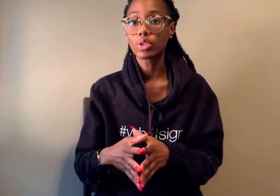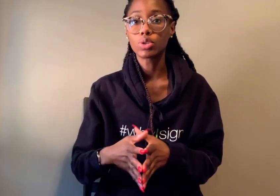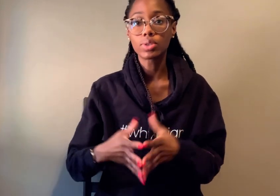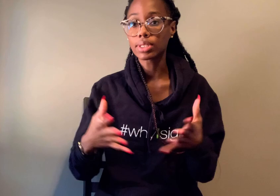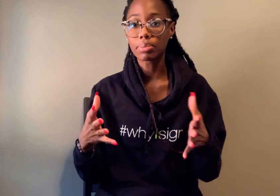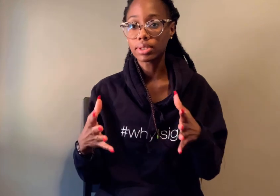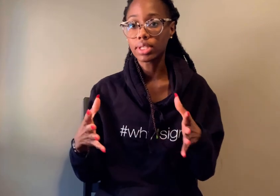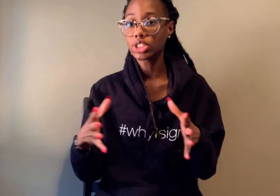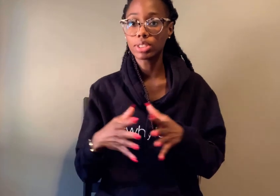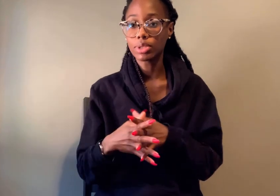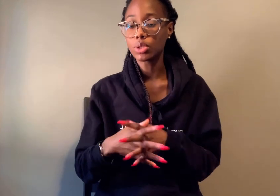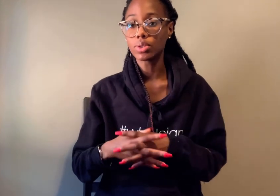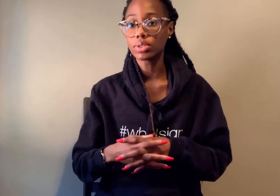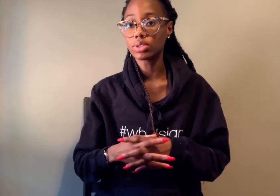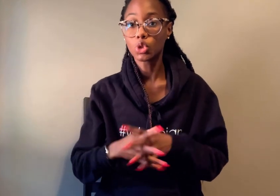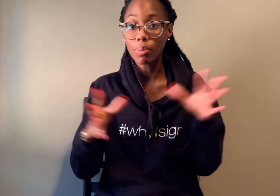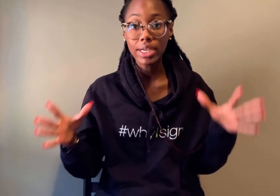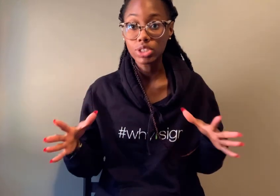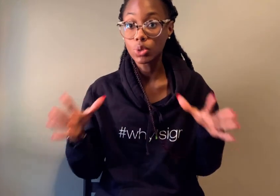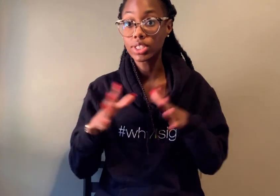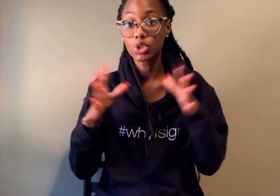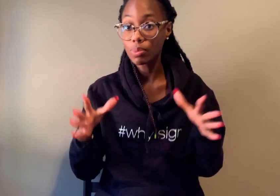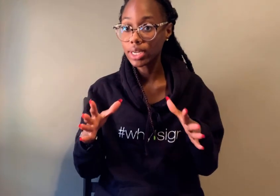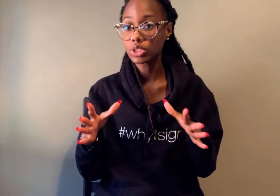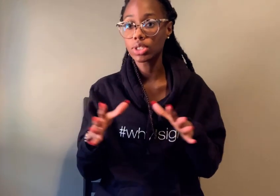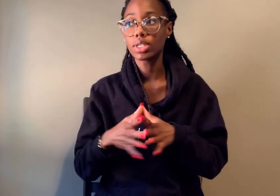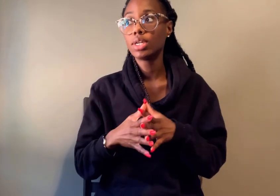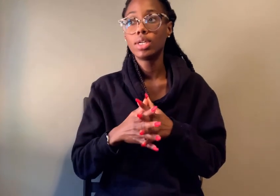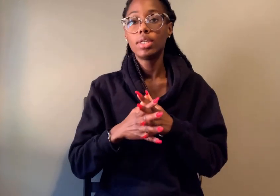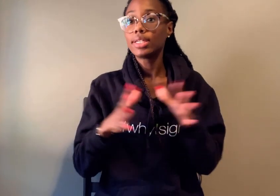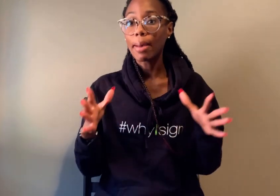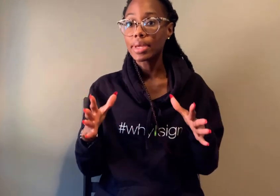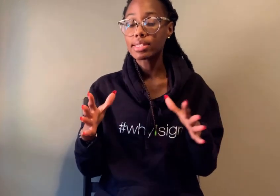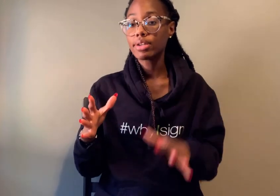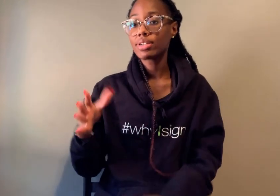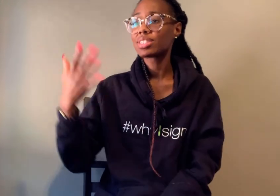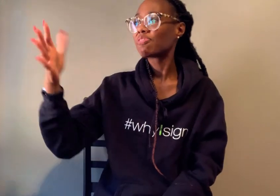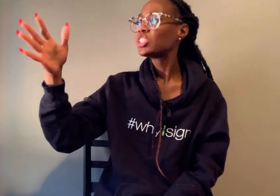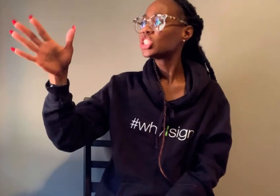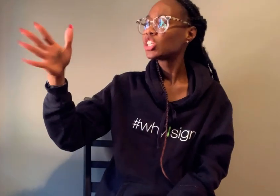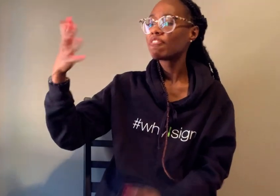doing something they shouldn't be doing, or too much, doing it too much, or not being serious, it's psh.